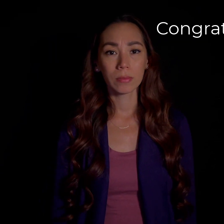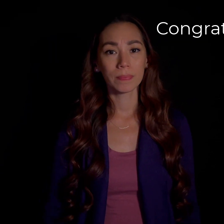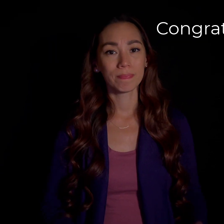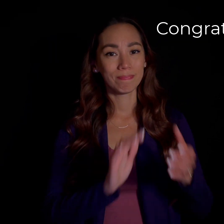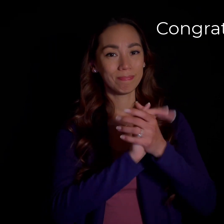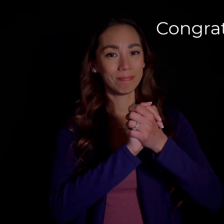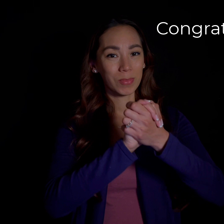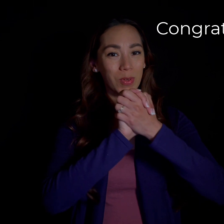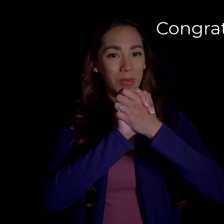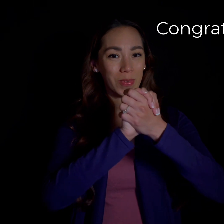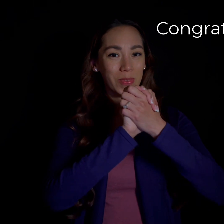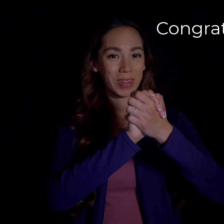Congratulations.